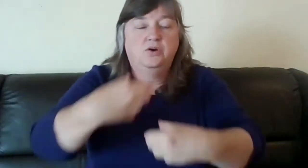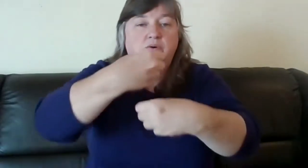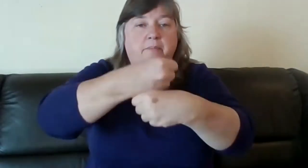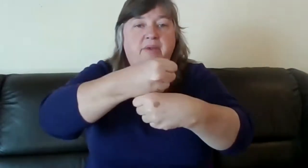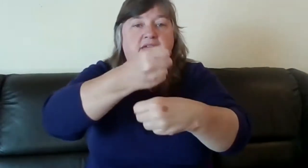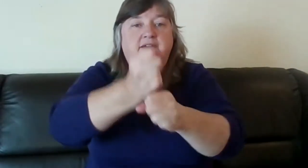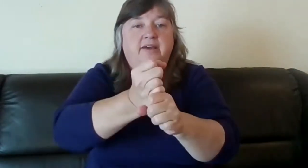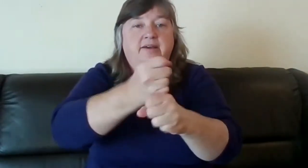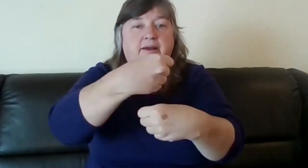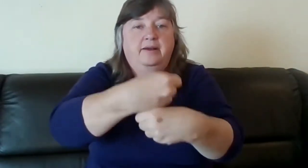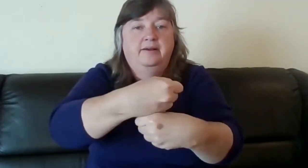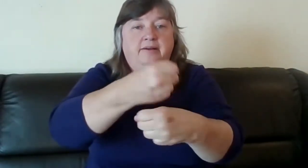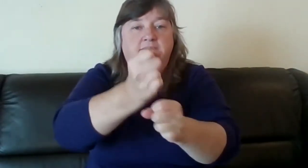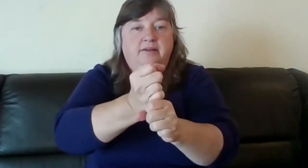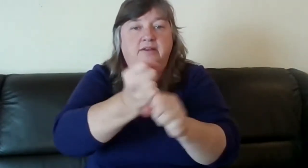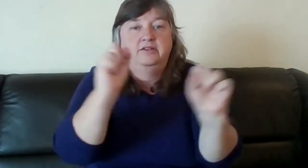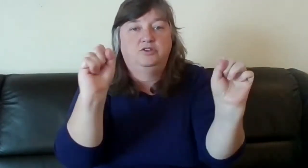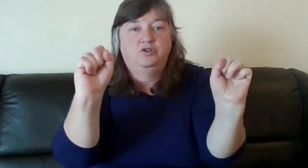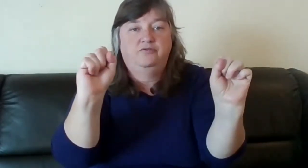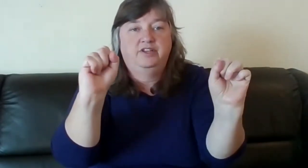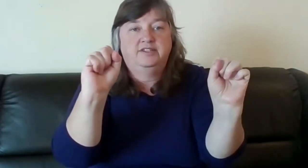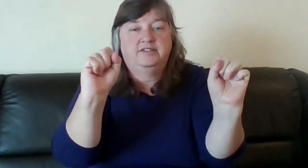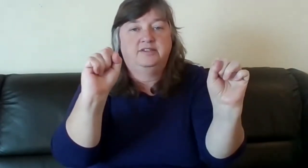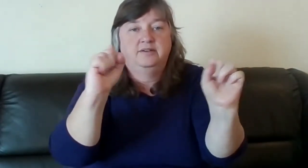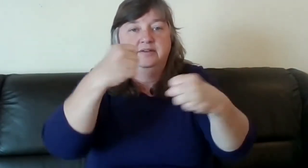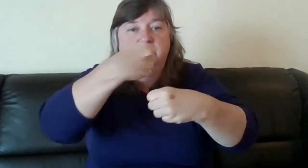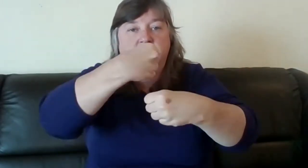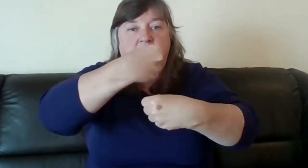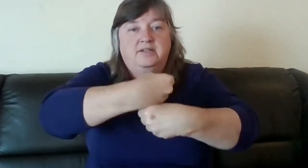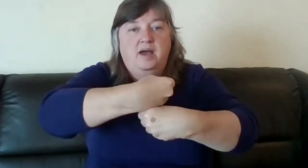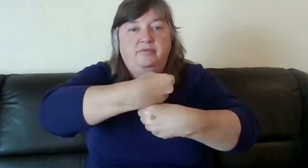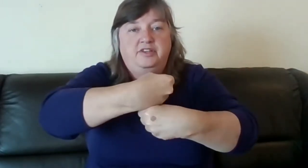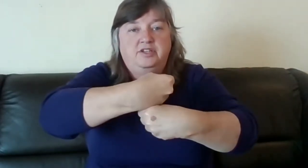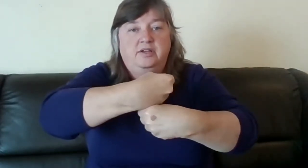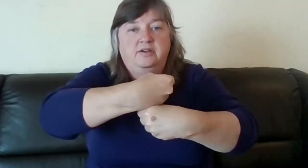So make your two fists on top of each other